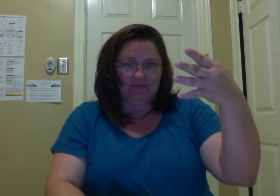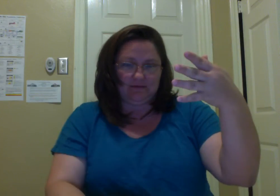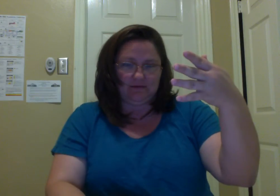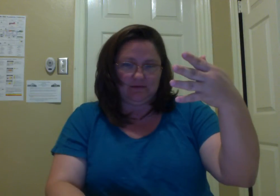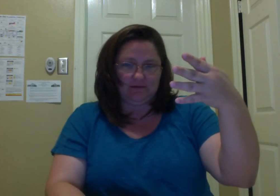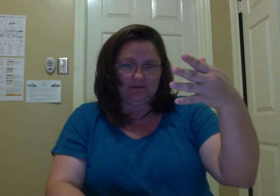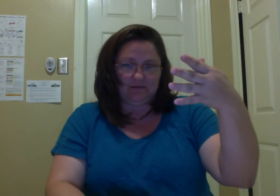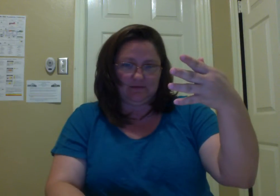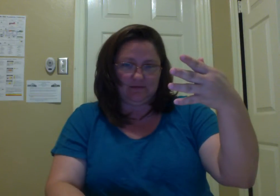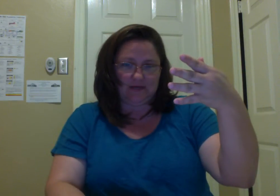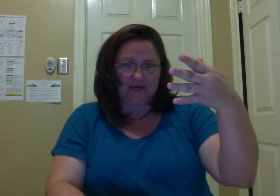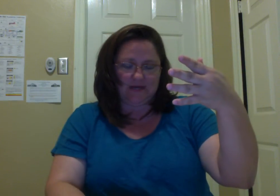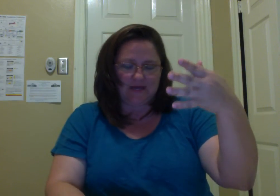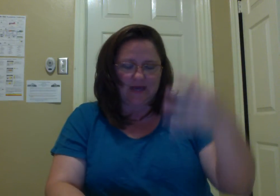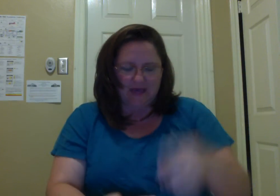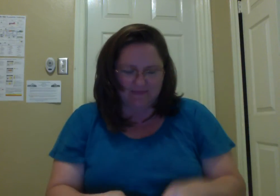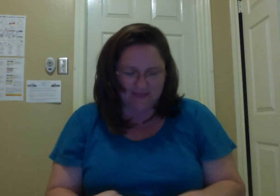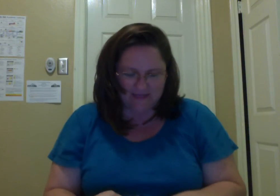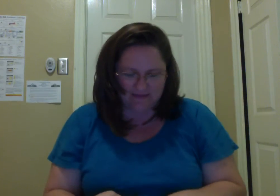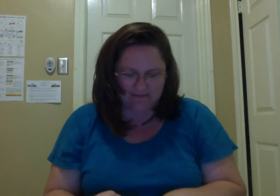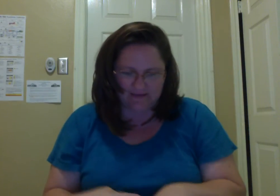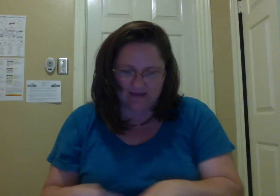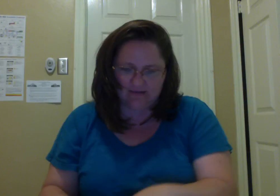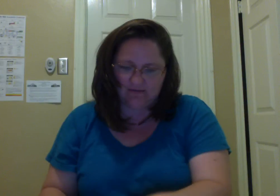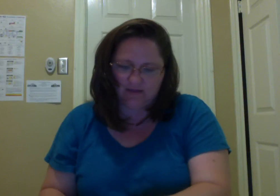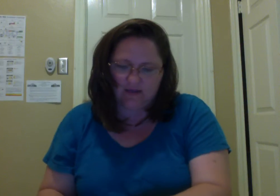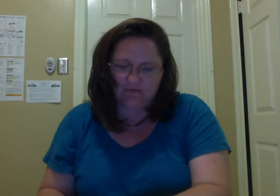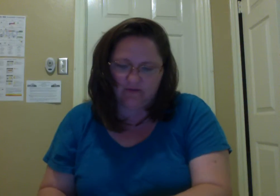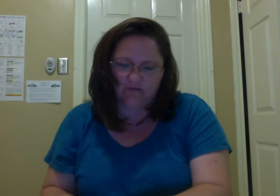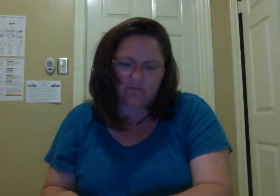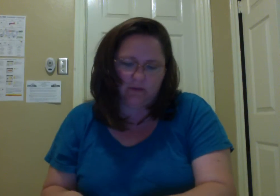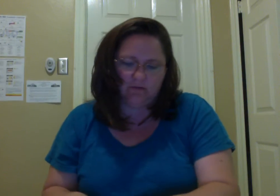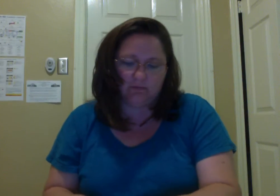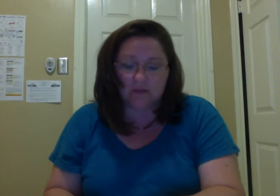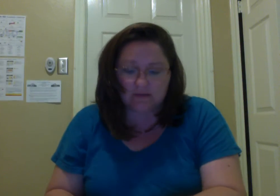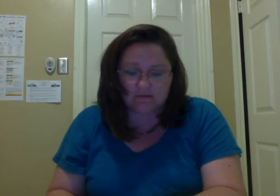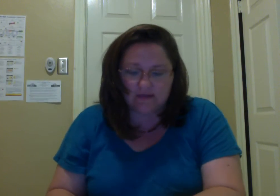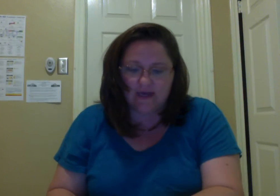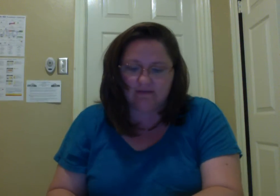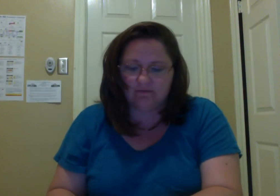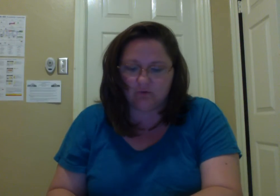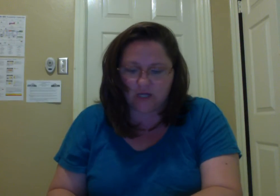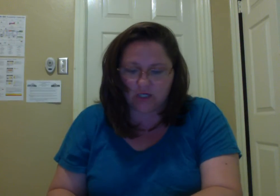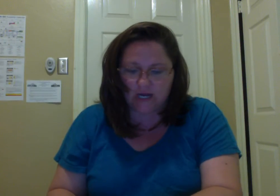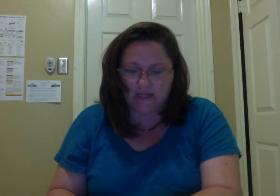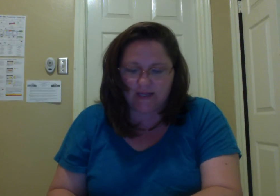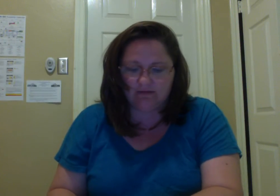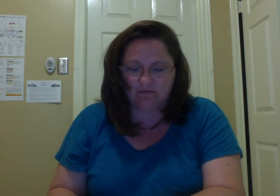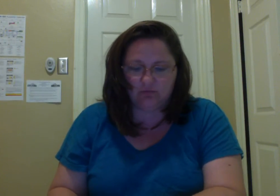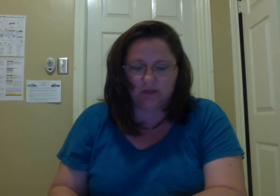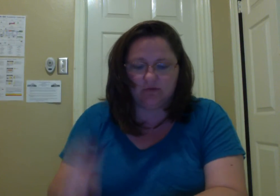list. Okay? And then it says it finger spells 1,000,000 stats, full color highlights of each player's